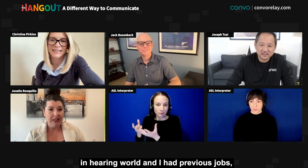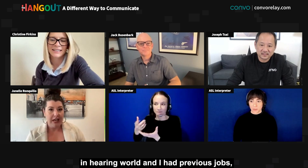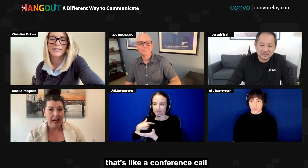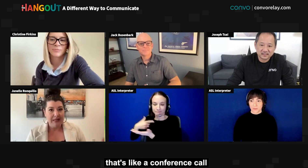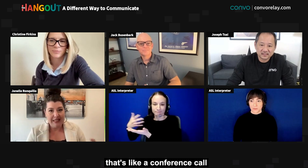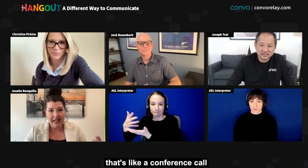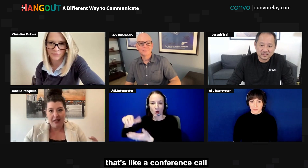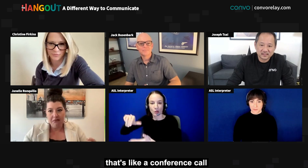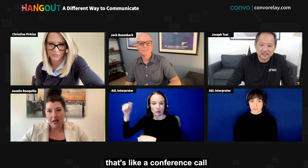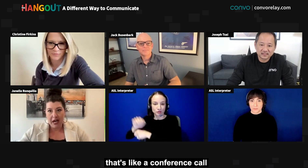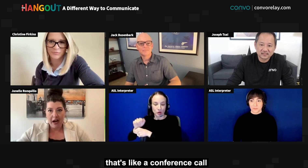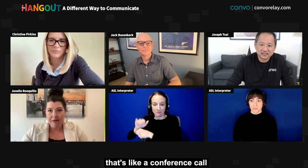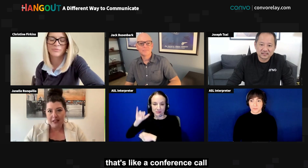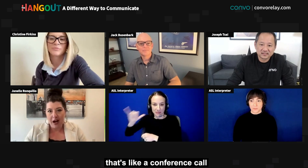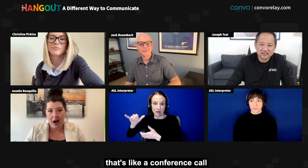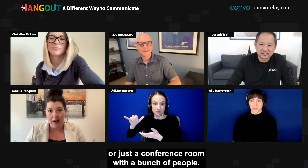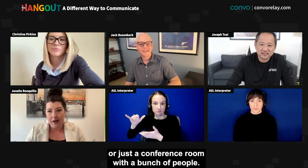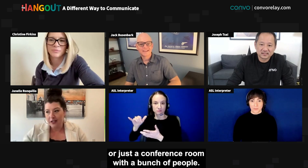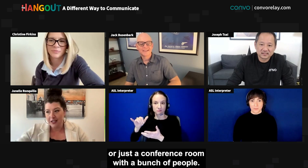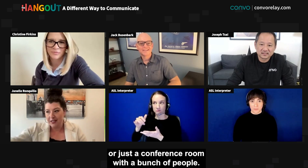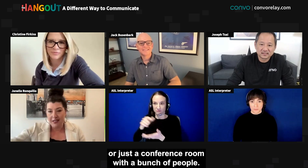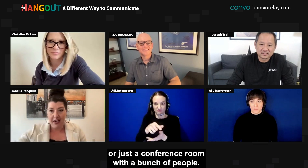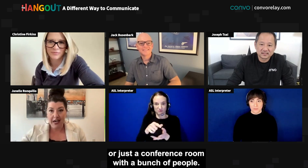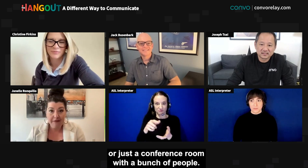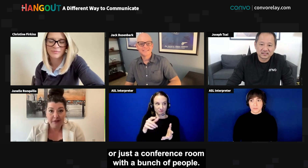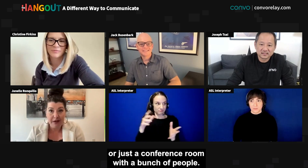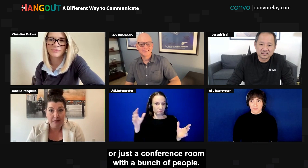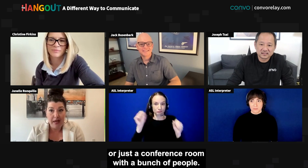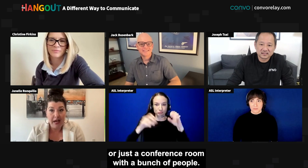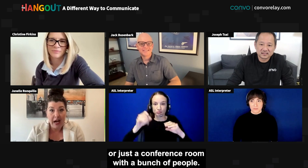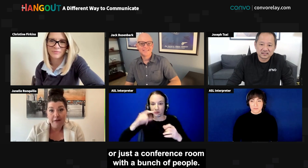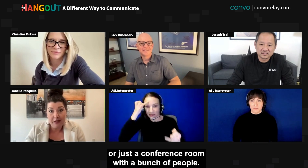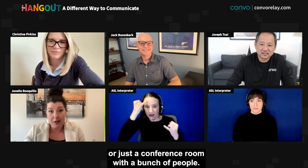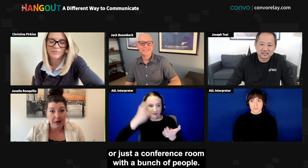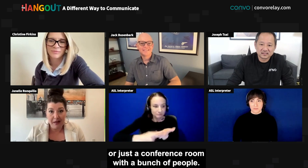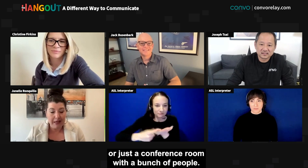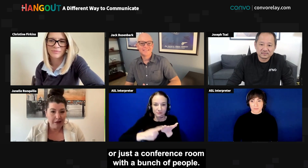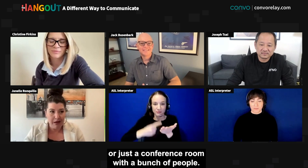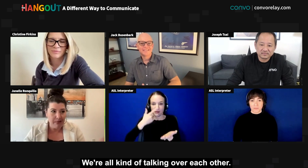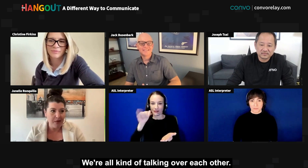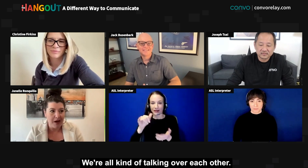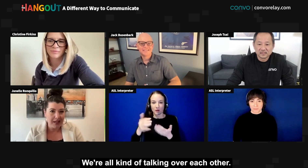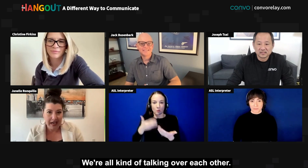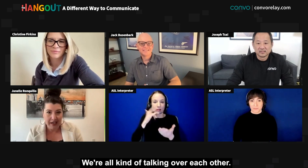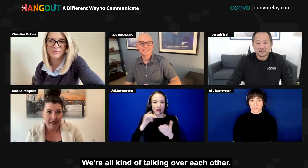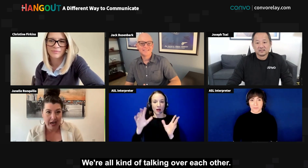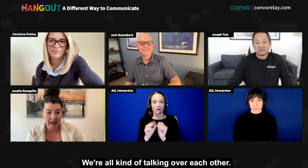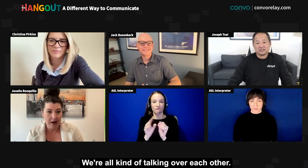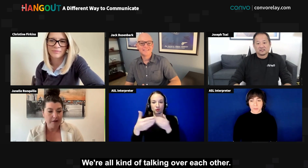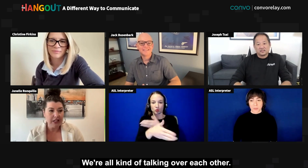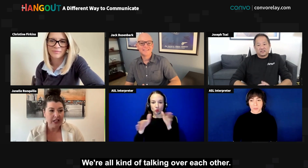jobs, that's like a conference call or just in a conference room with a bunch of people. We're all kind of talking over each